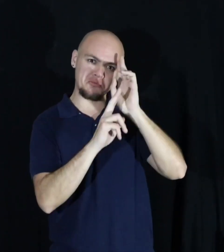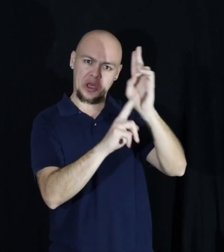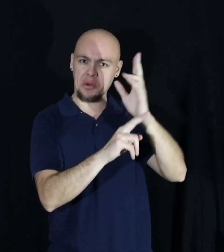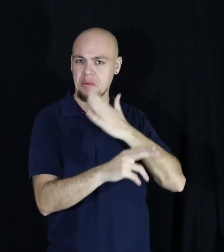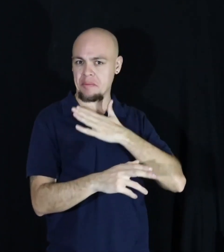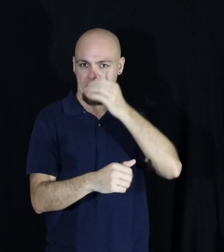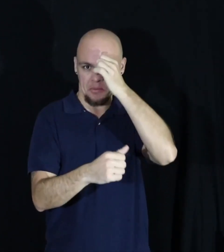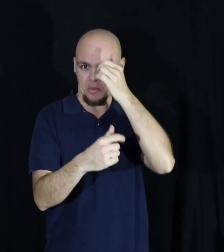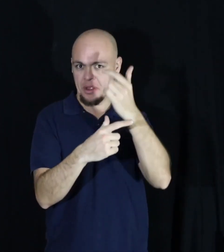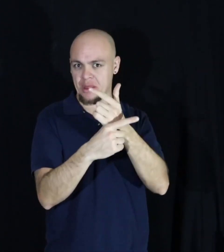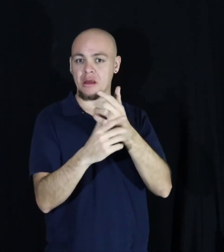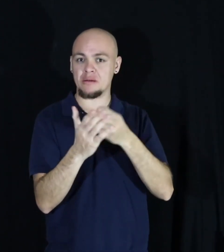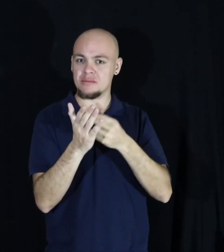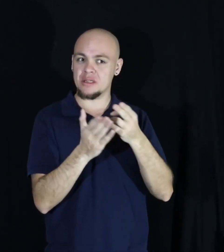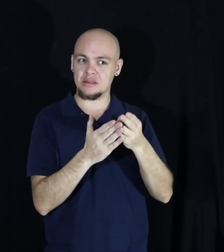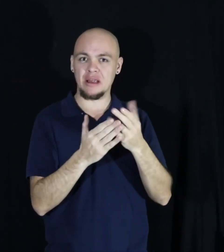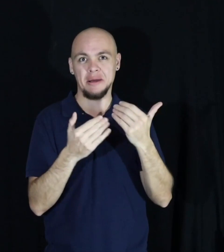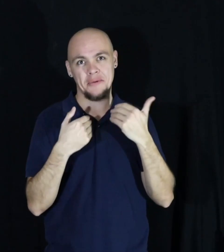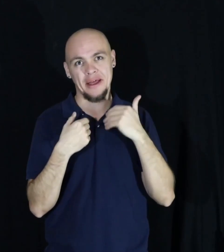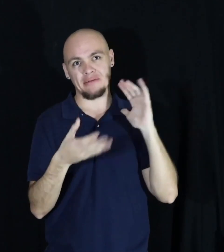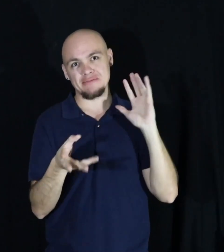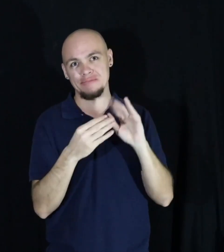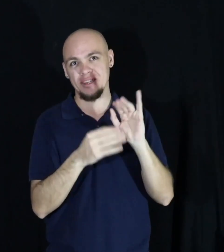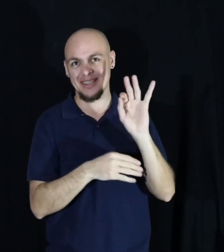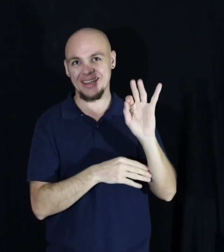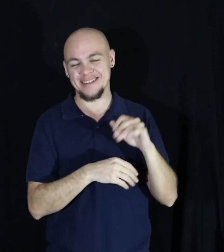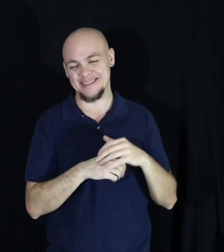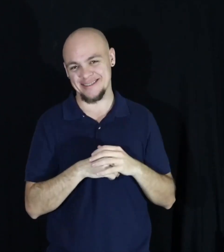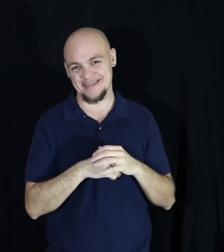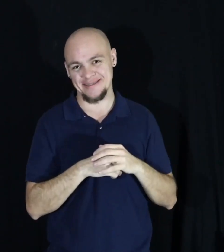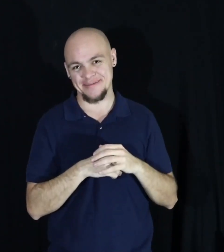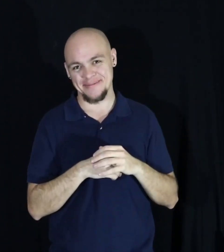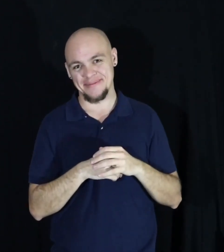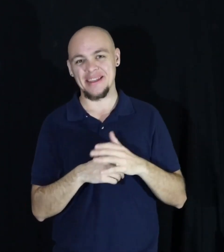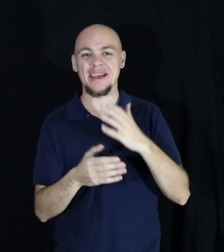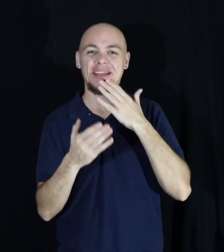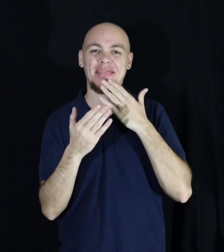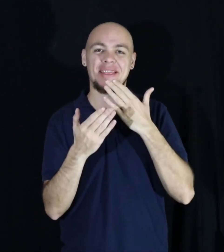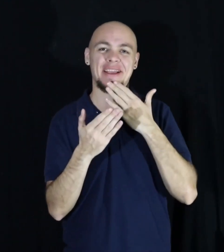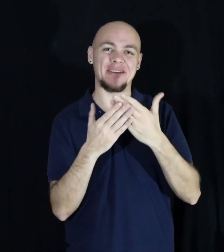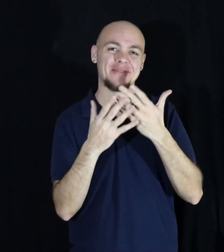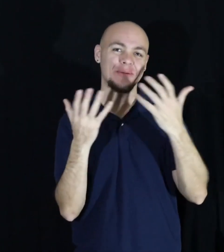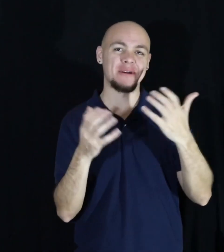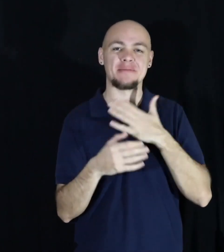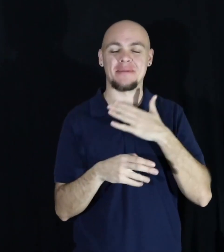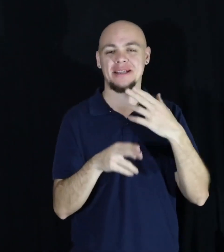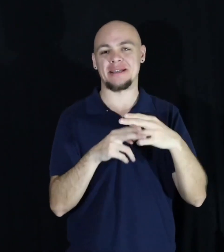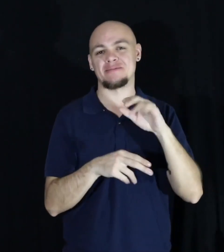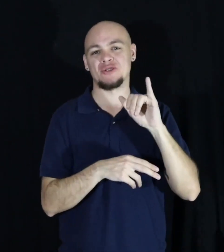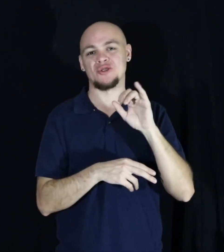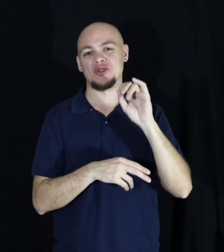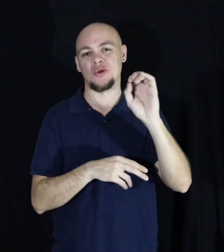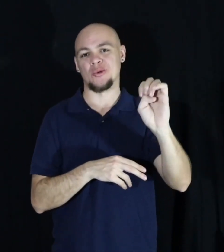If I'm being honest, I'm going to have 9. Thank you guys very much. My name's Tim.